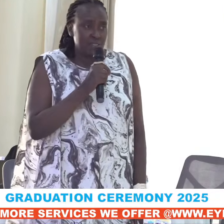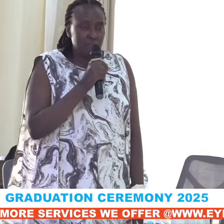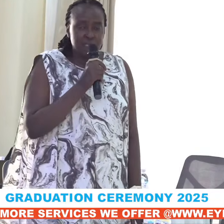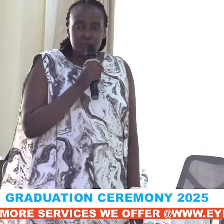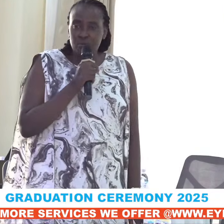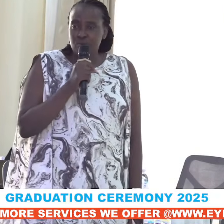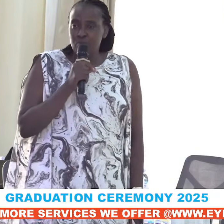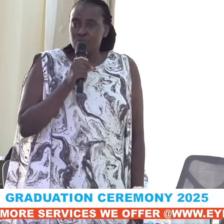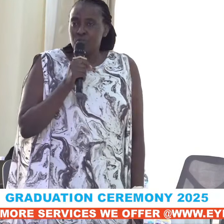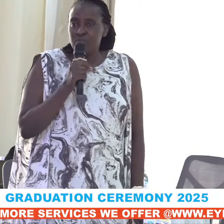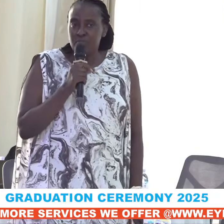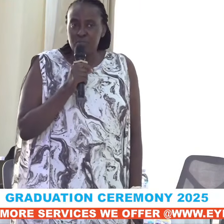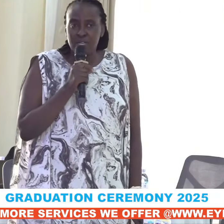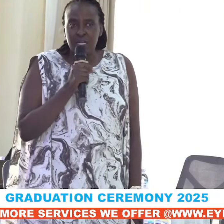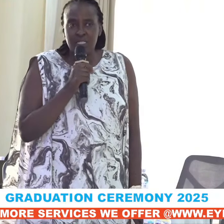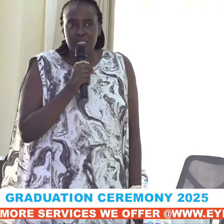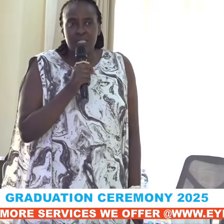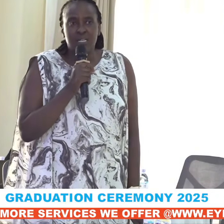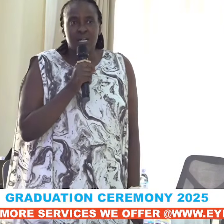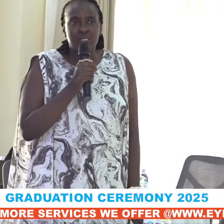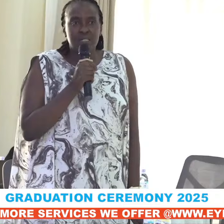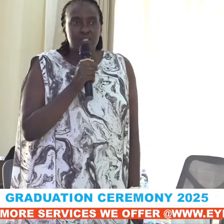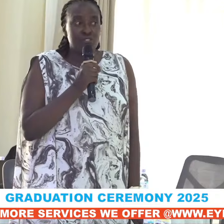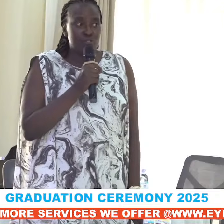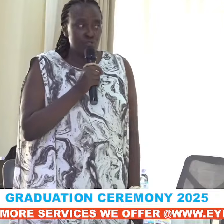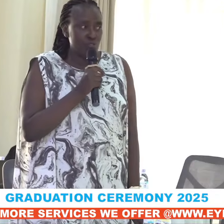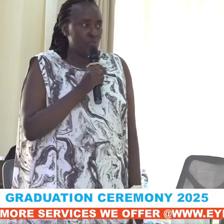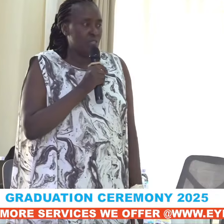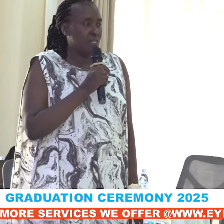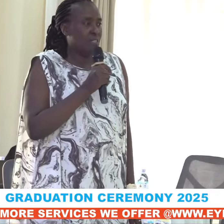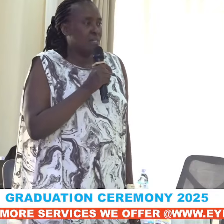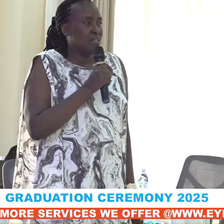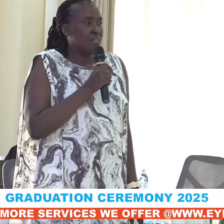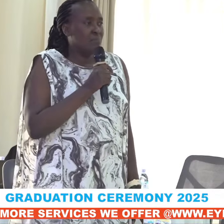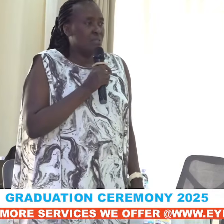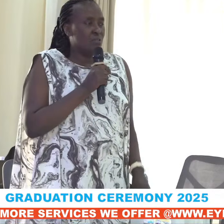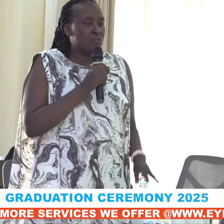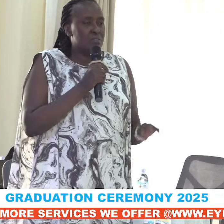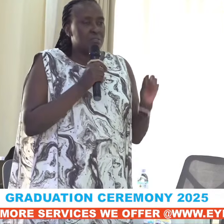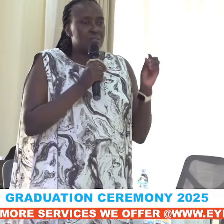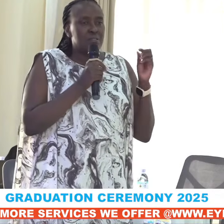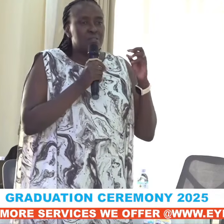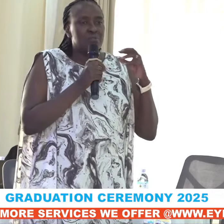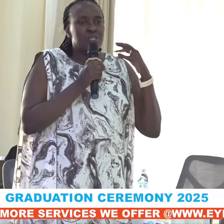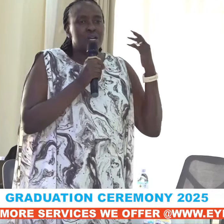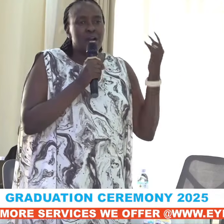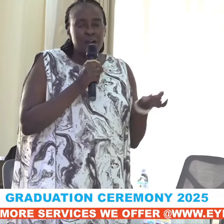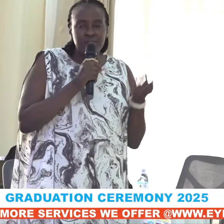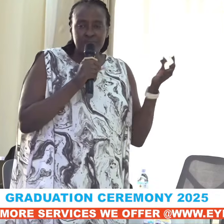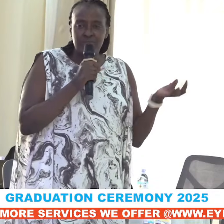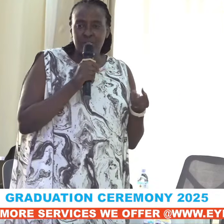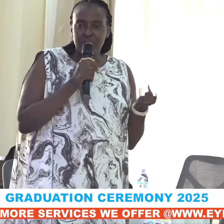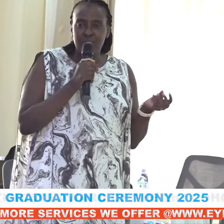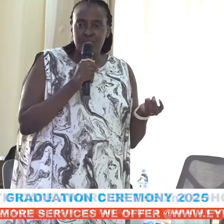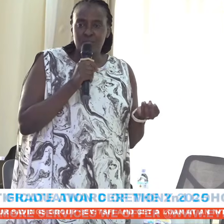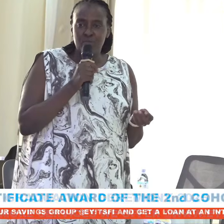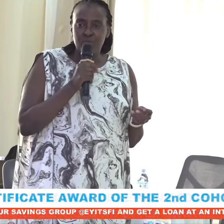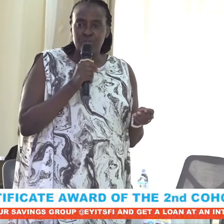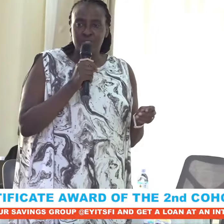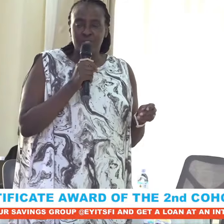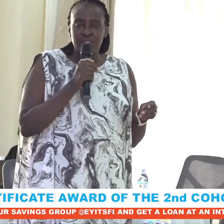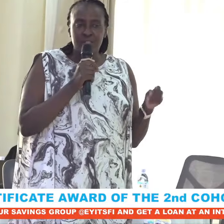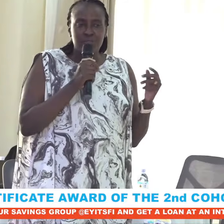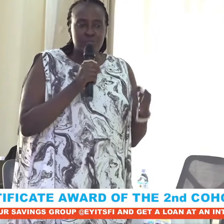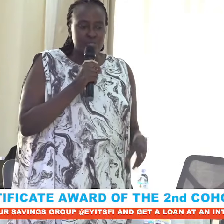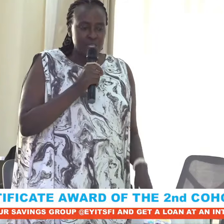community, but also for us as an institution, because we have what is